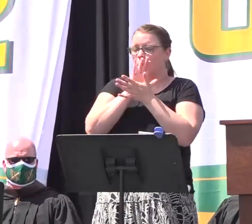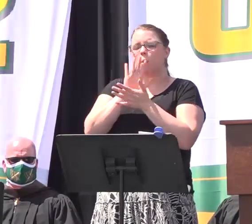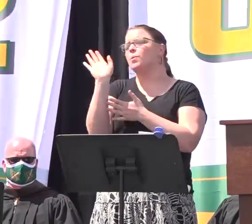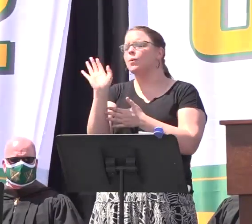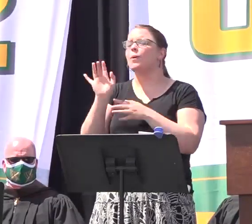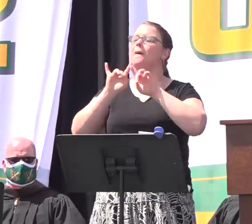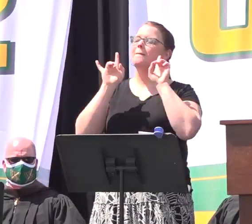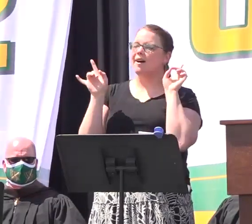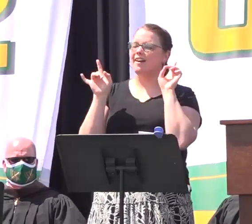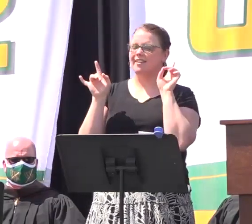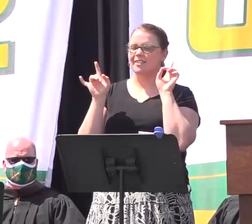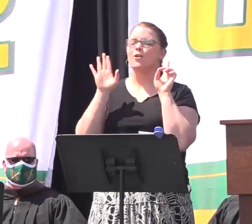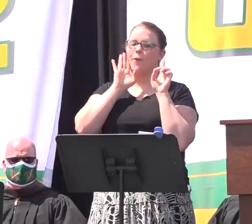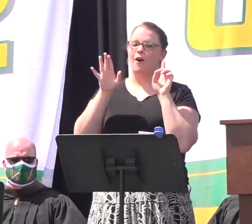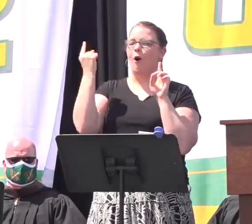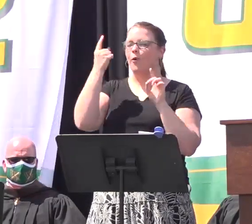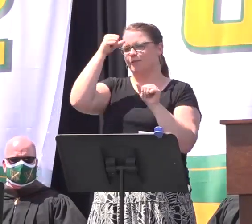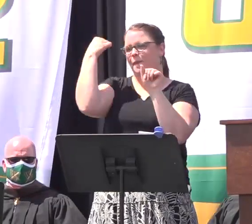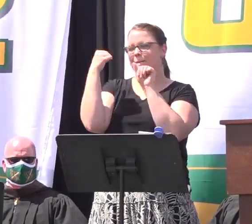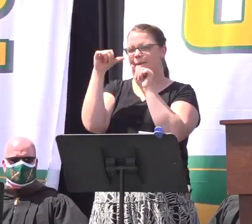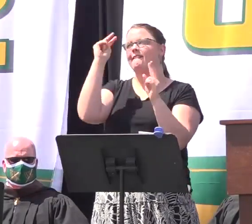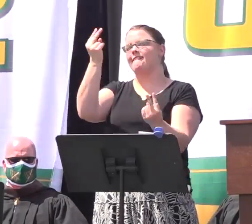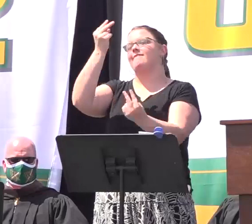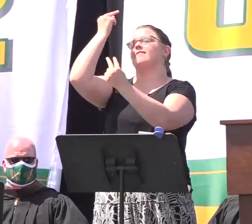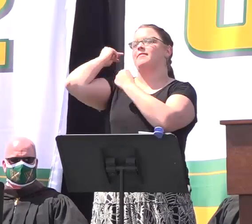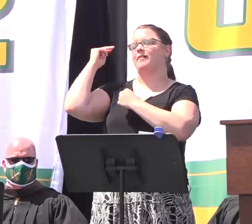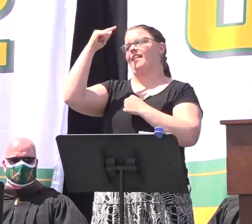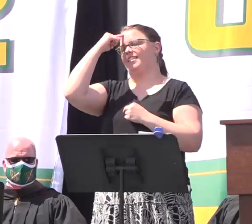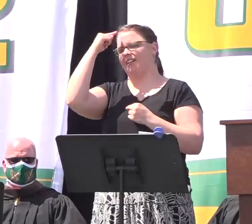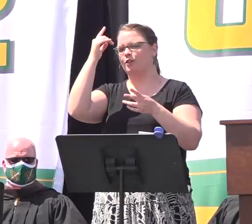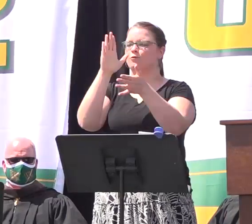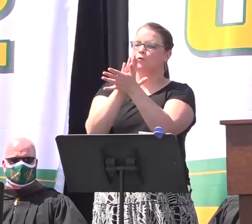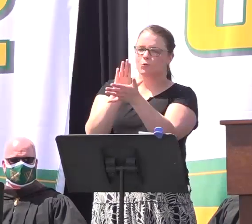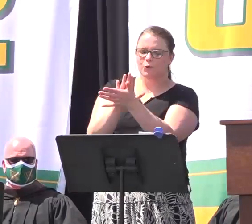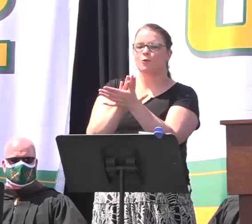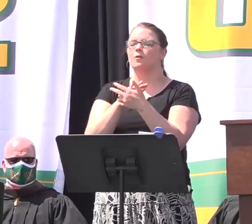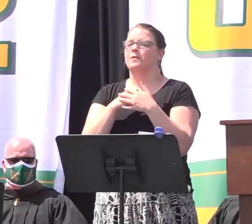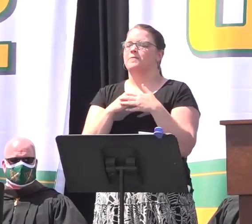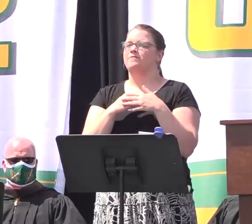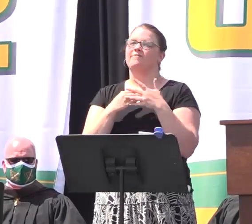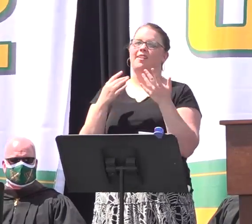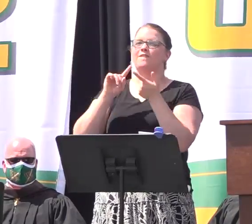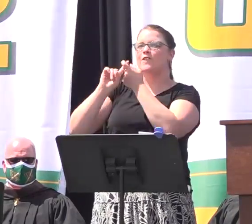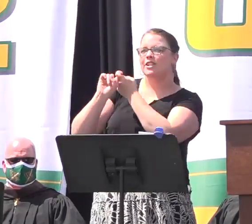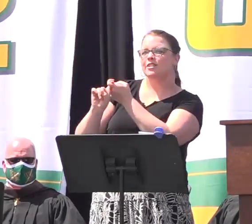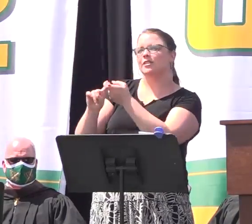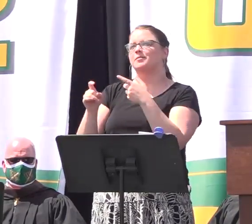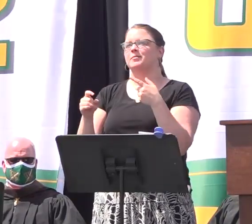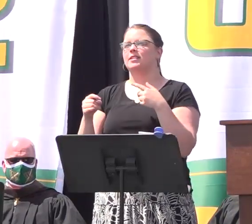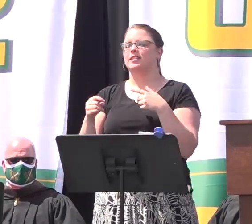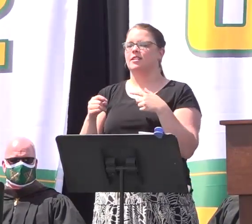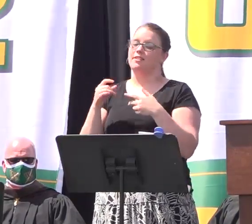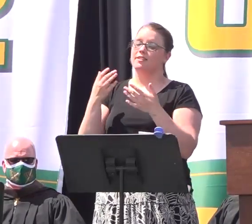this place, to home, to places of smiles, sunshine, tears, family, friendships cherished still